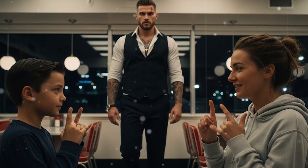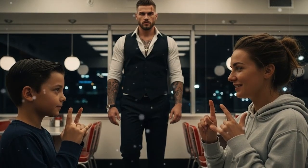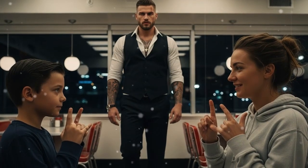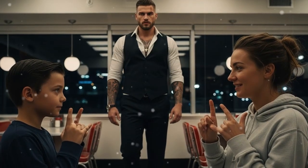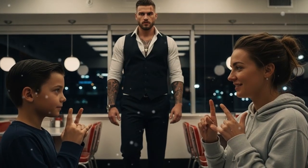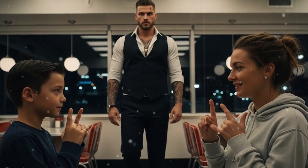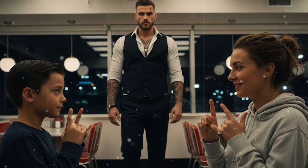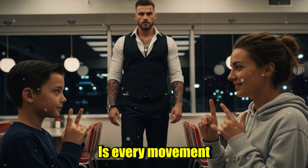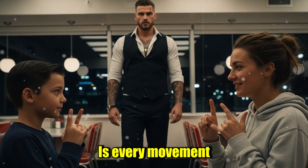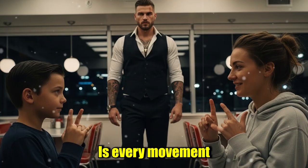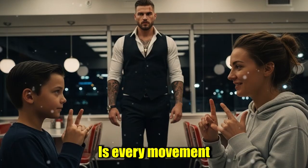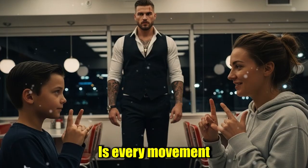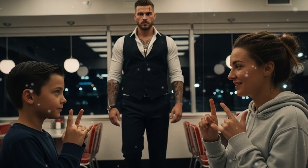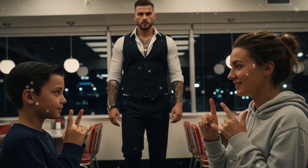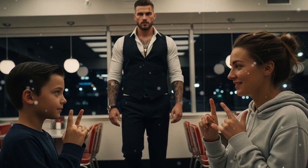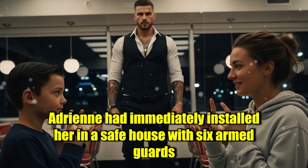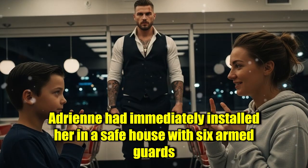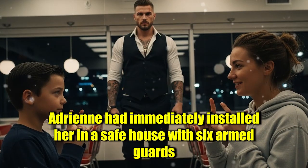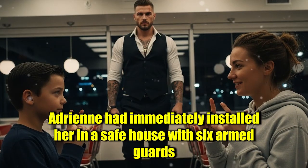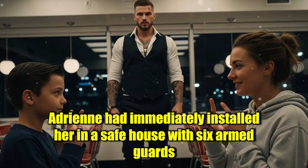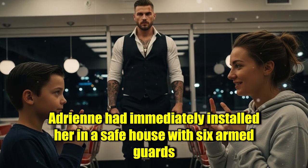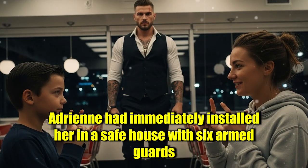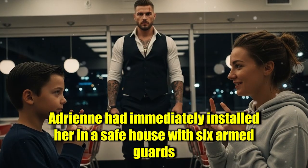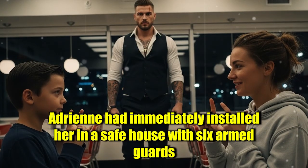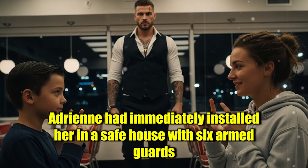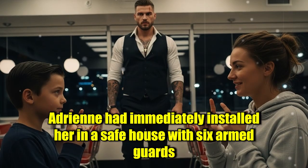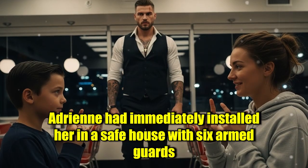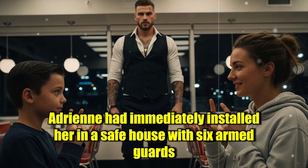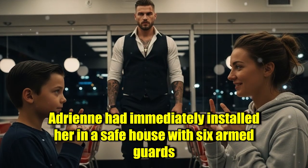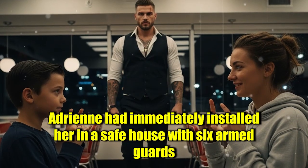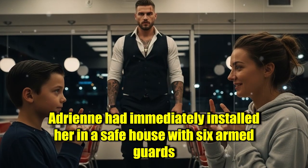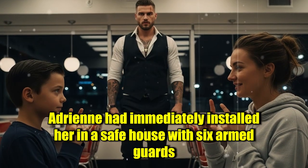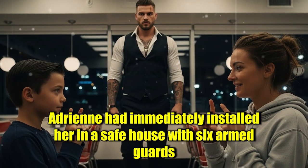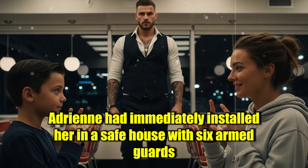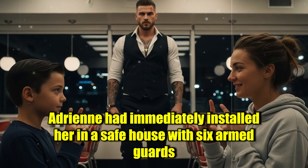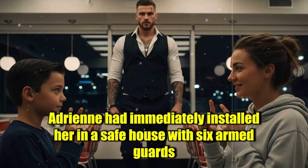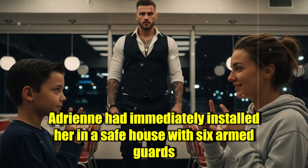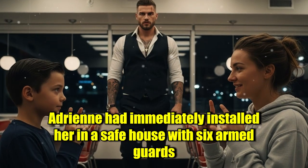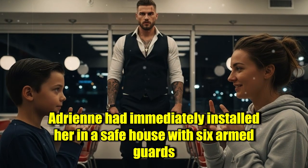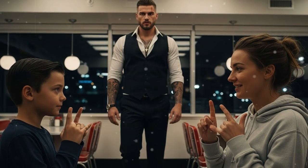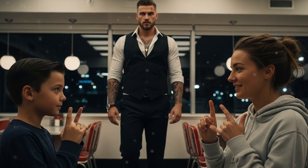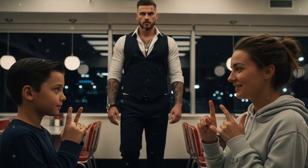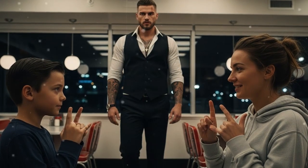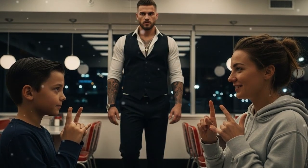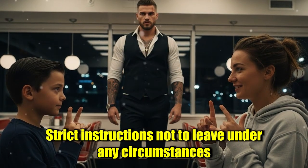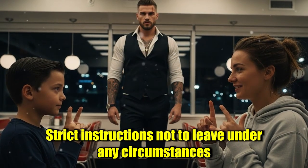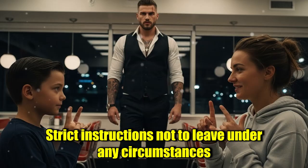pulling tight with every movement. Adrian had immediately installed her in a safe house with 6 armed guards, strict